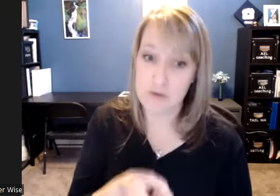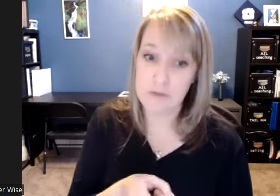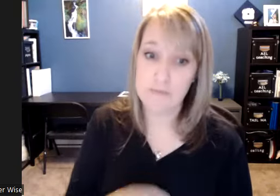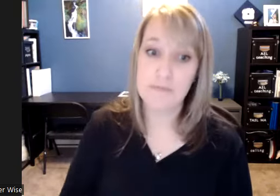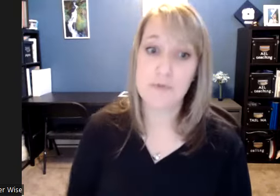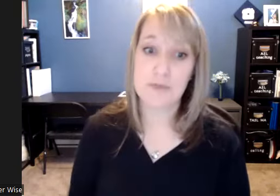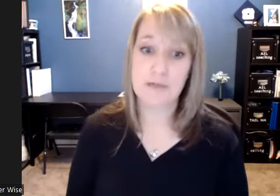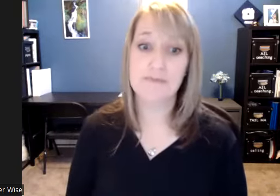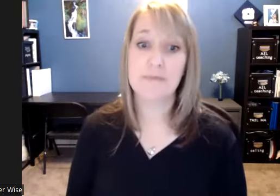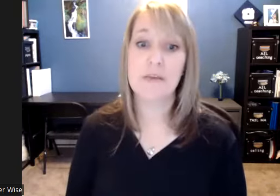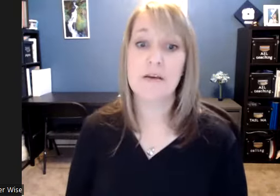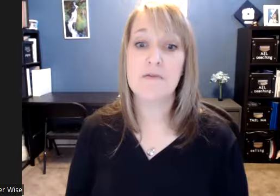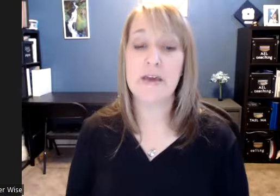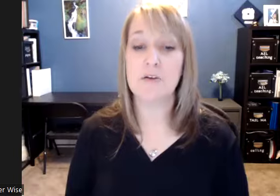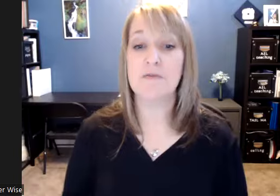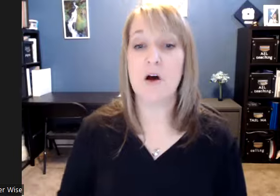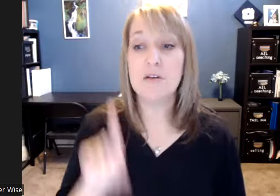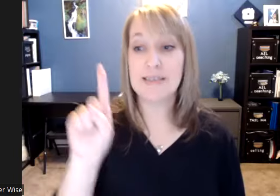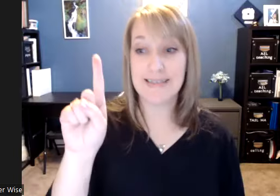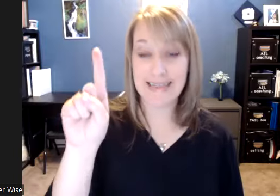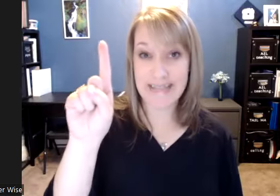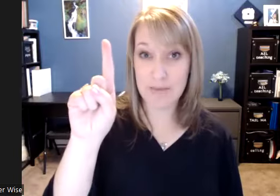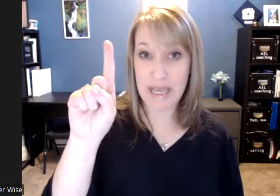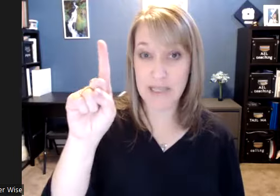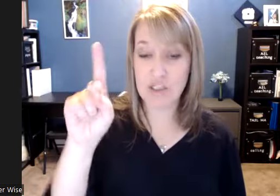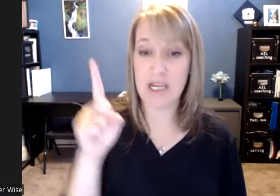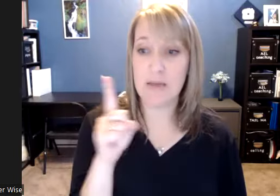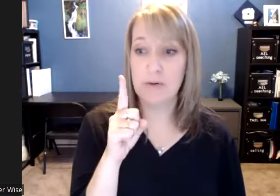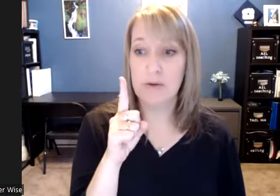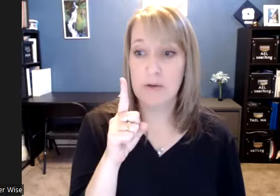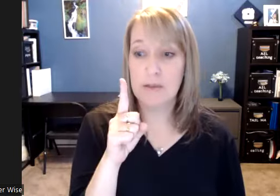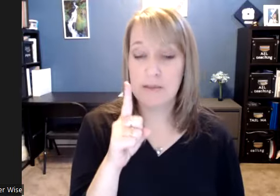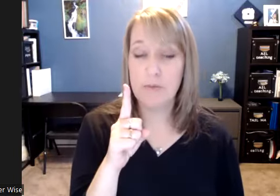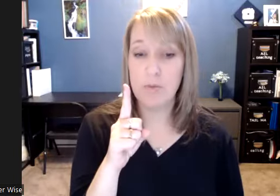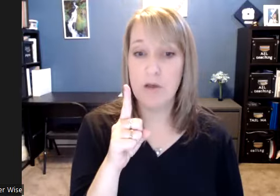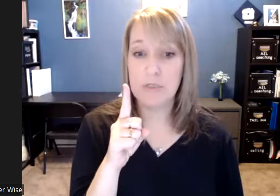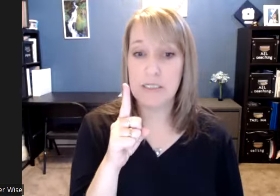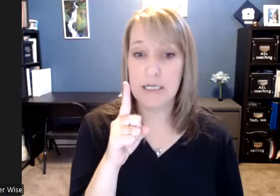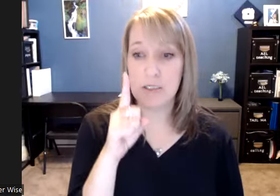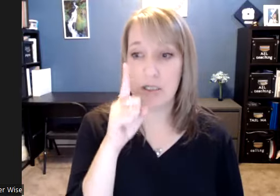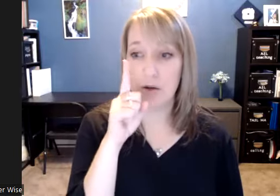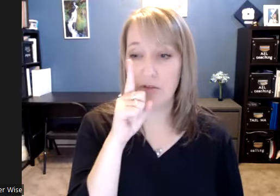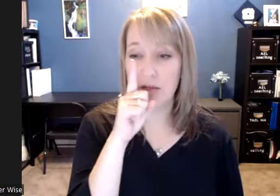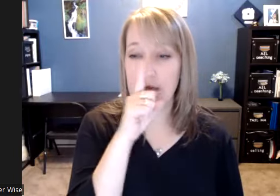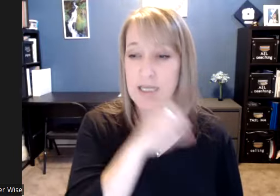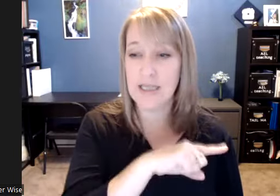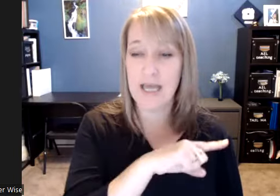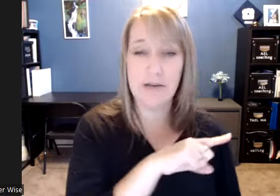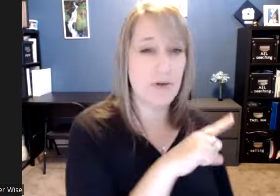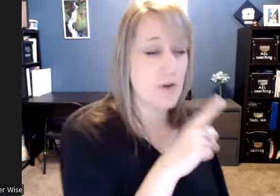True, real. Fake or false is that same hand shape, same palm orientation, only you hit the end of your